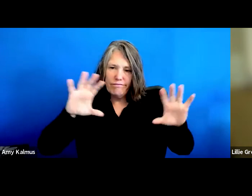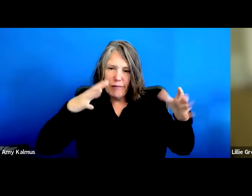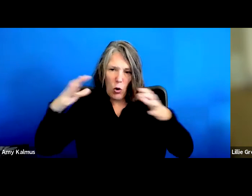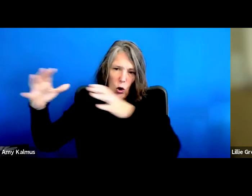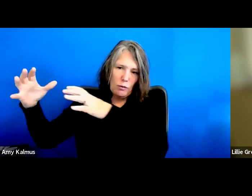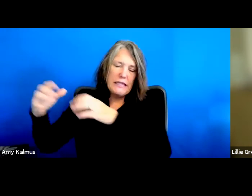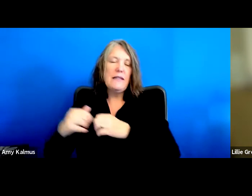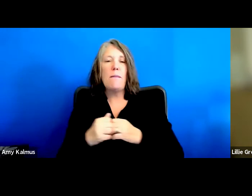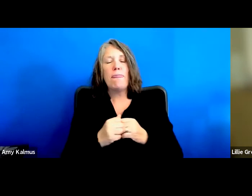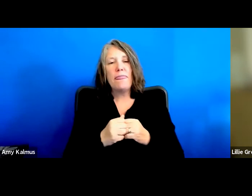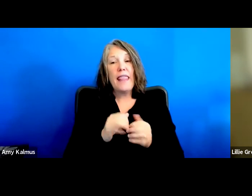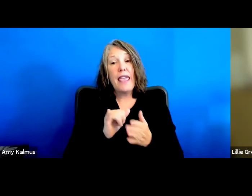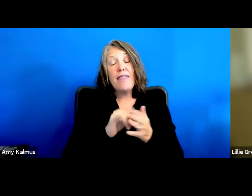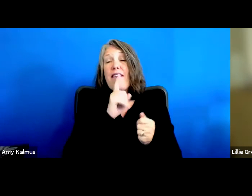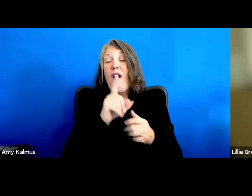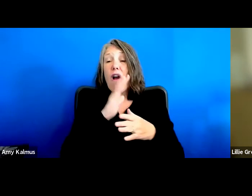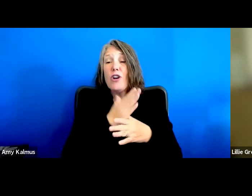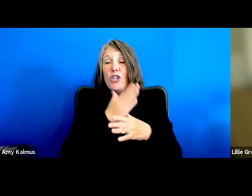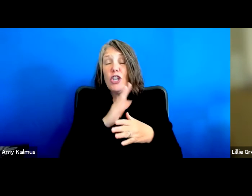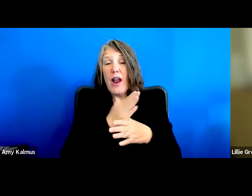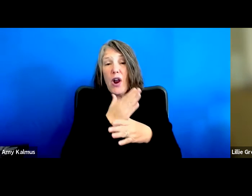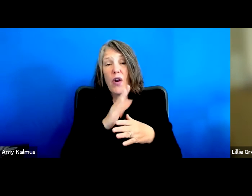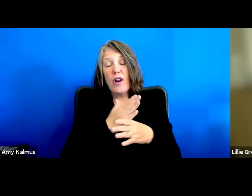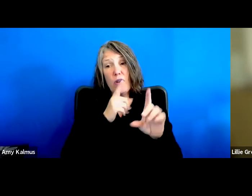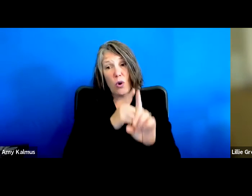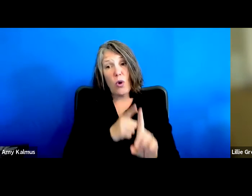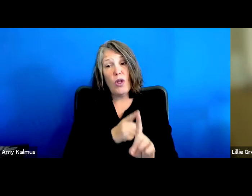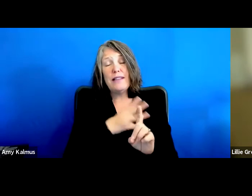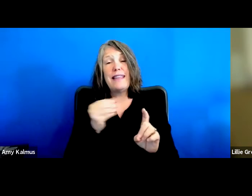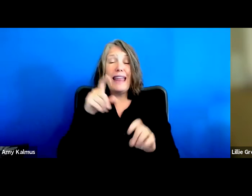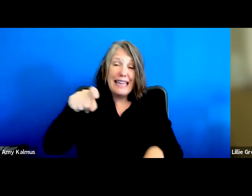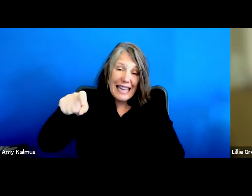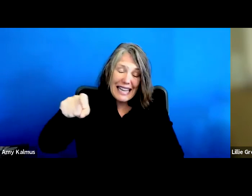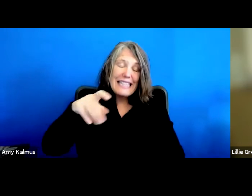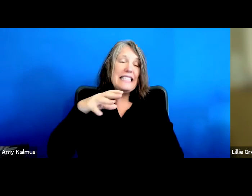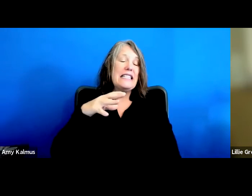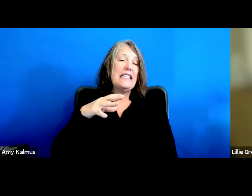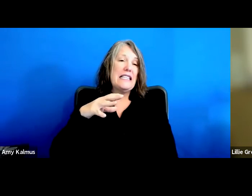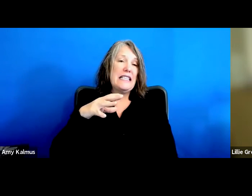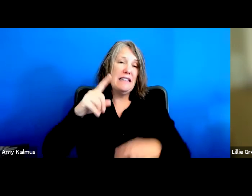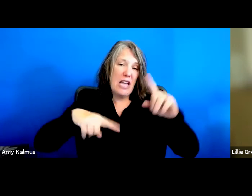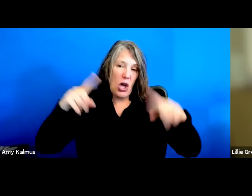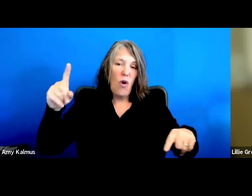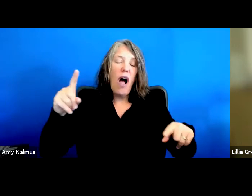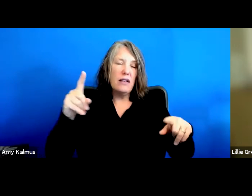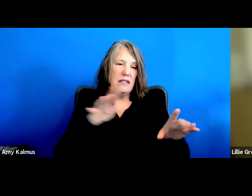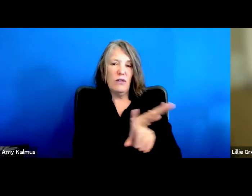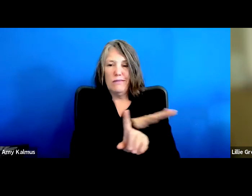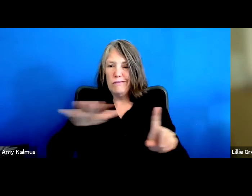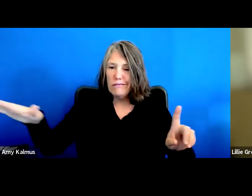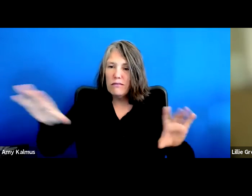groups, and that there are shared goals and needs across those different groups.